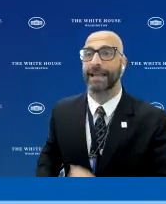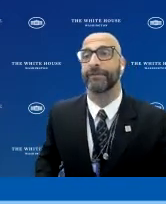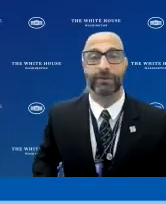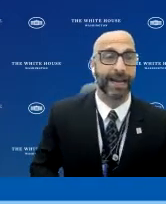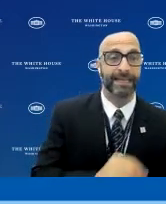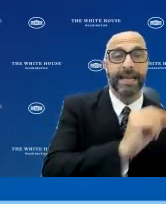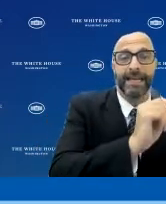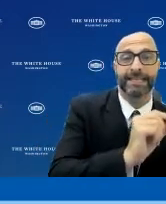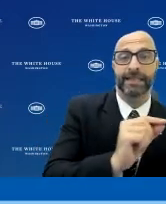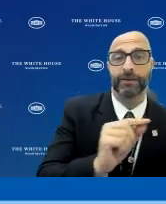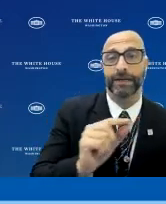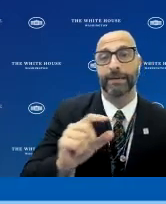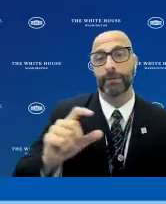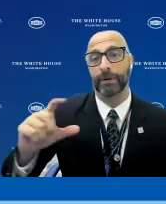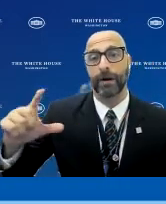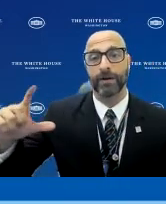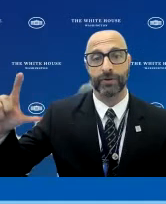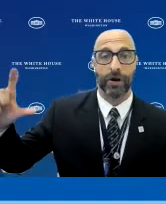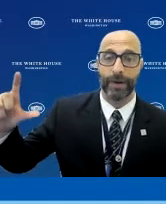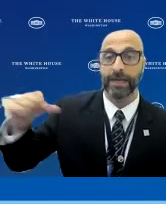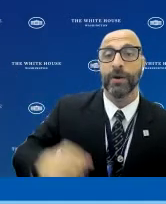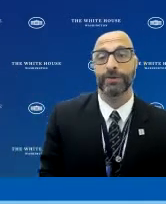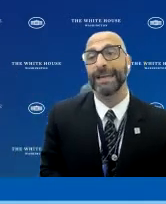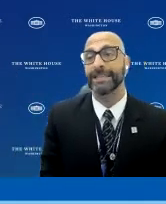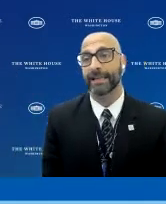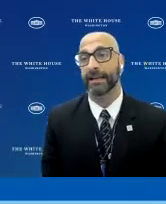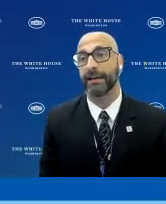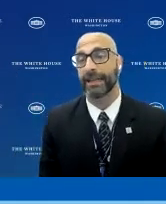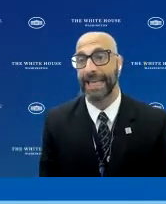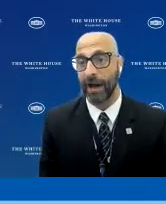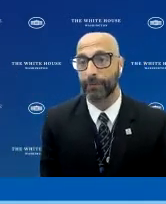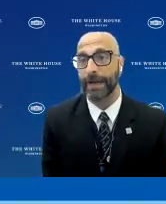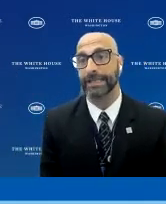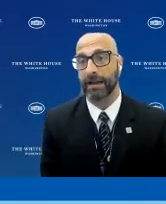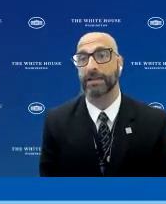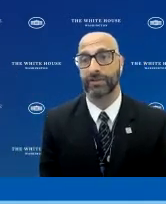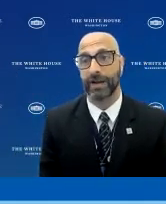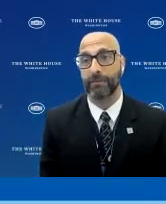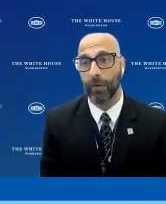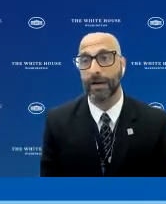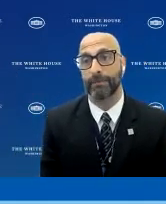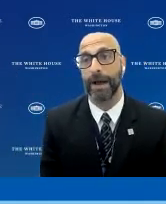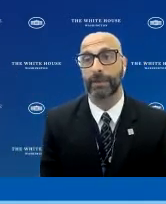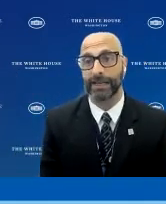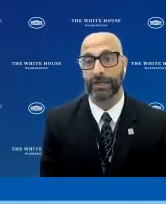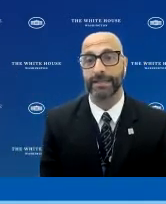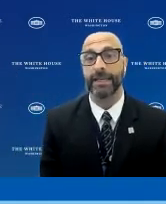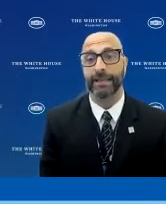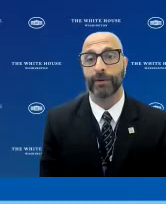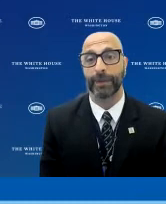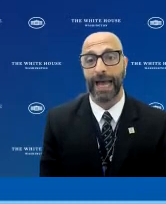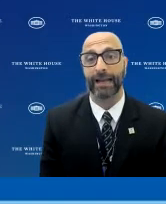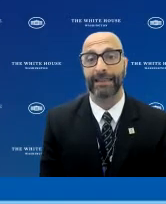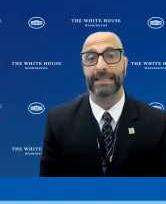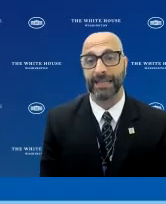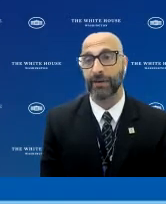move with your eyes left to right is that the green and purple bars are growing, which means that the outbreak is concentrating more in the